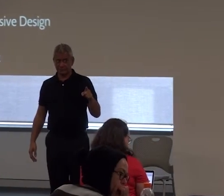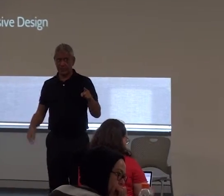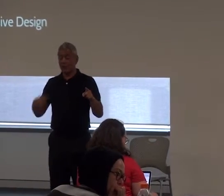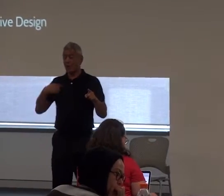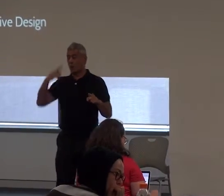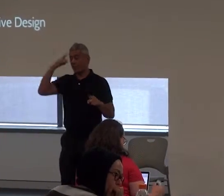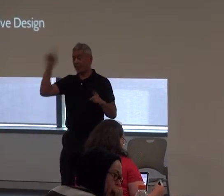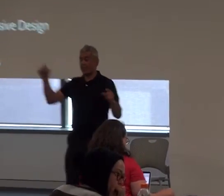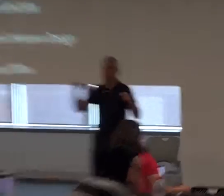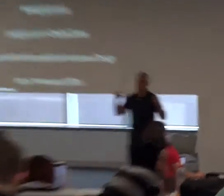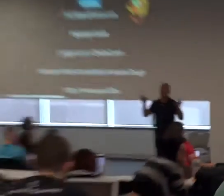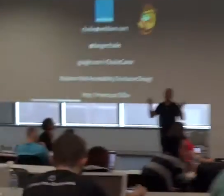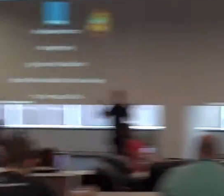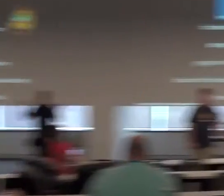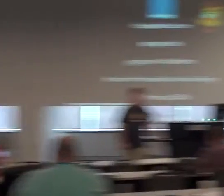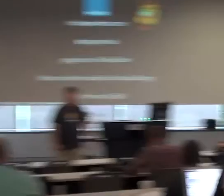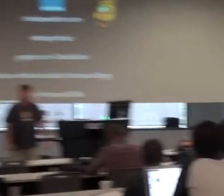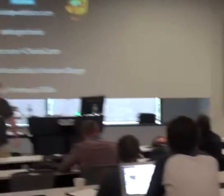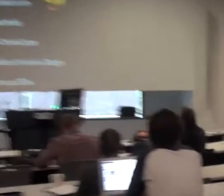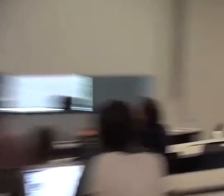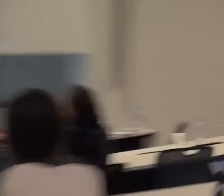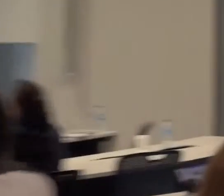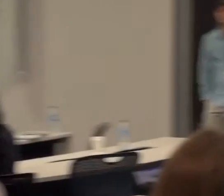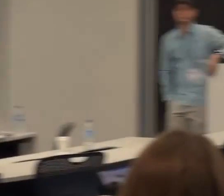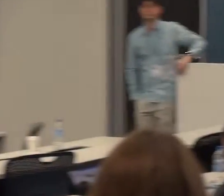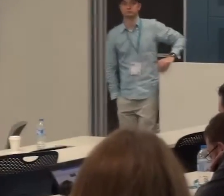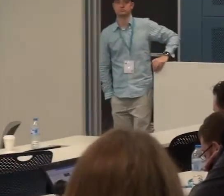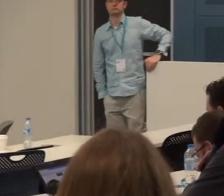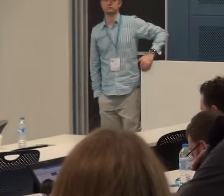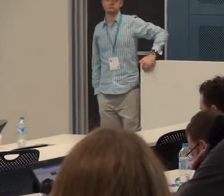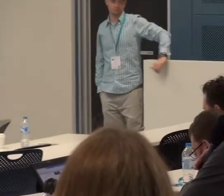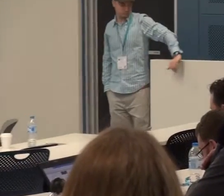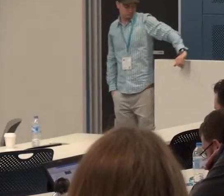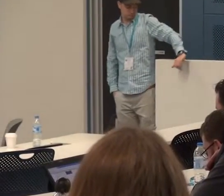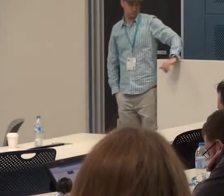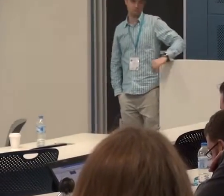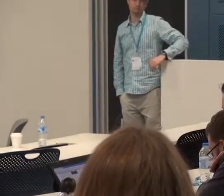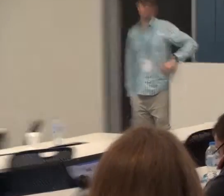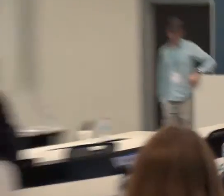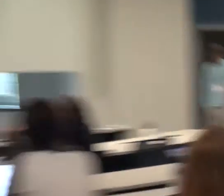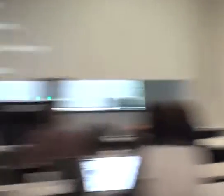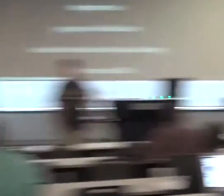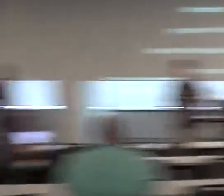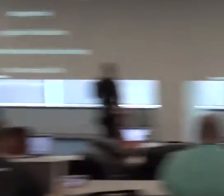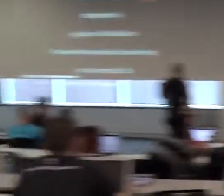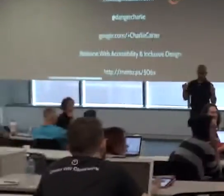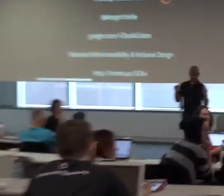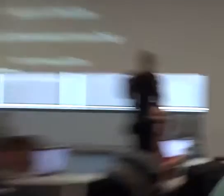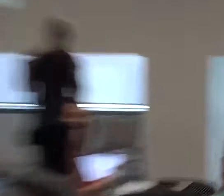I regularly have with our graphic designers is please do not have text as graphics in